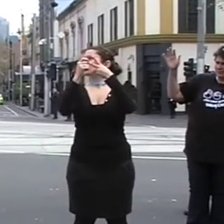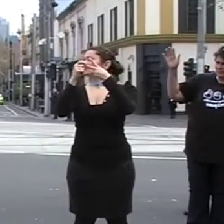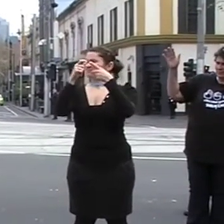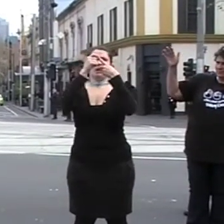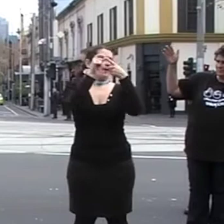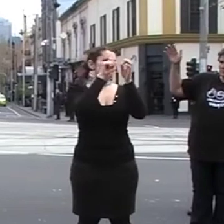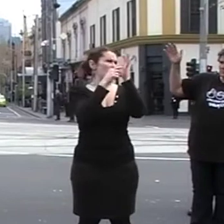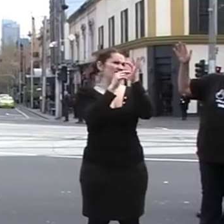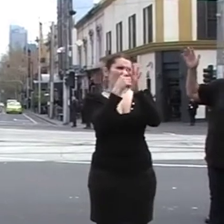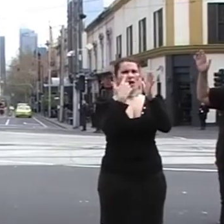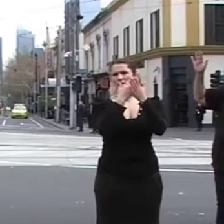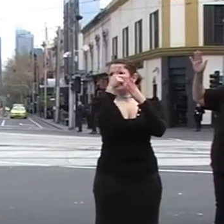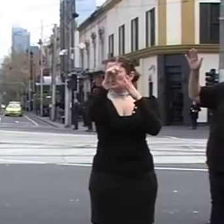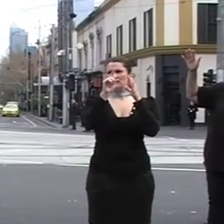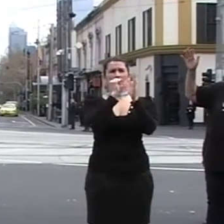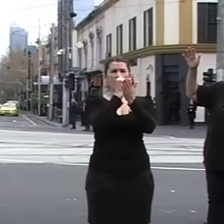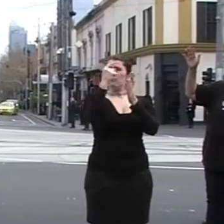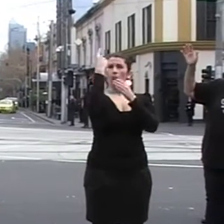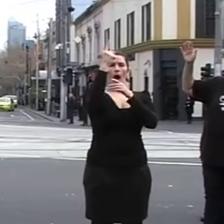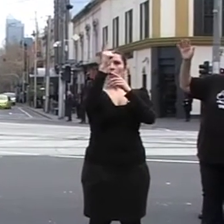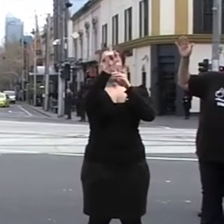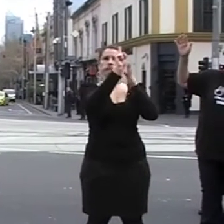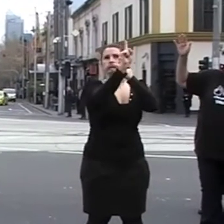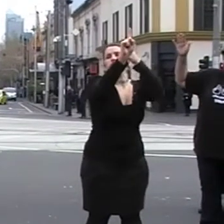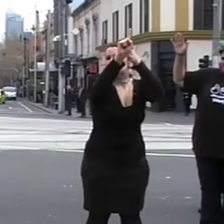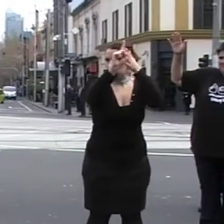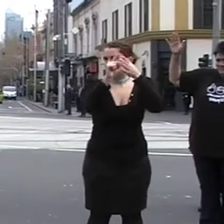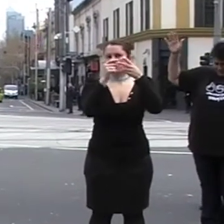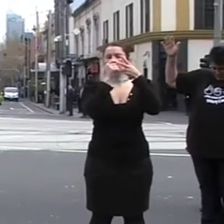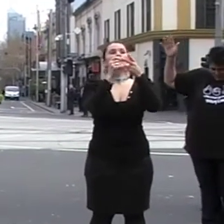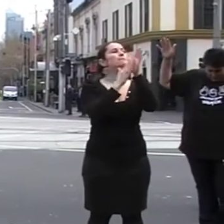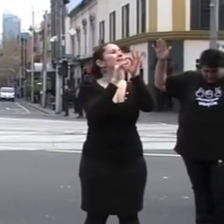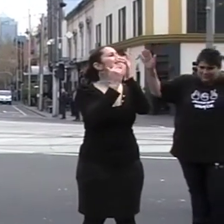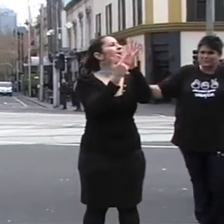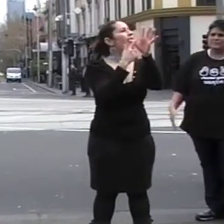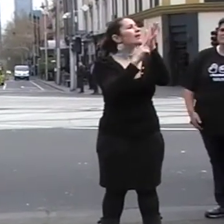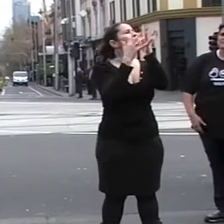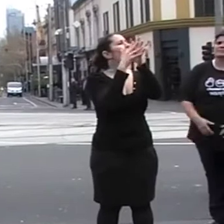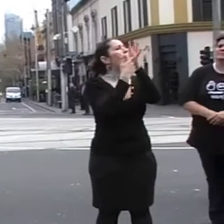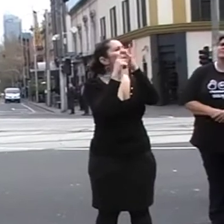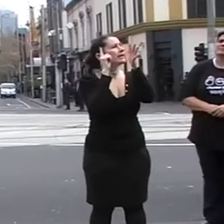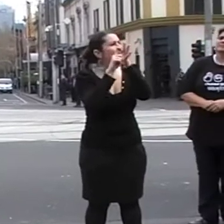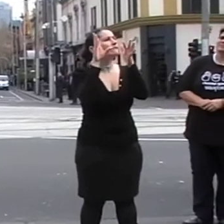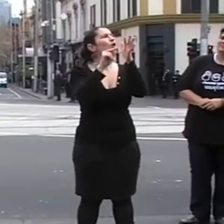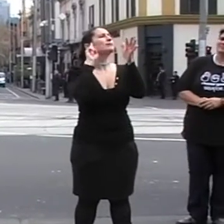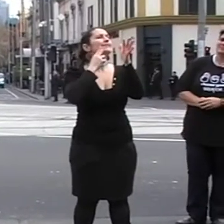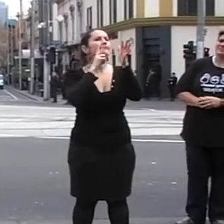who has spearheaded this campaign. Melissa Lowry, the Executive Officer at Deaf